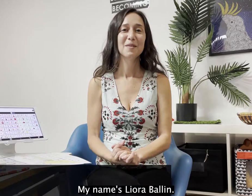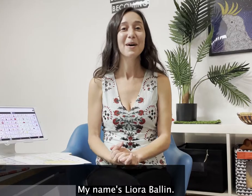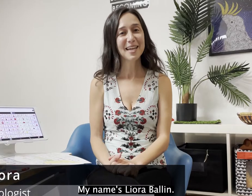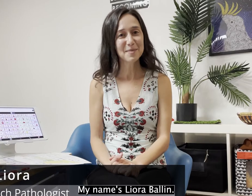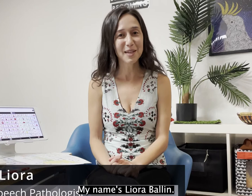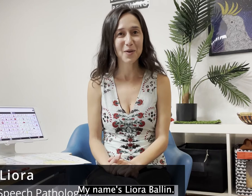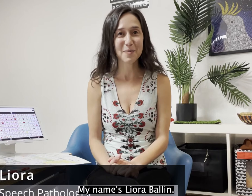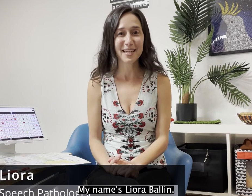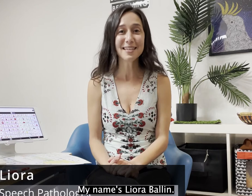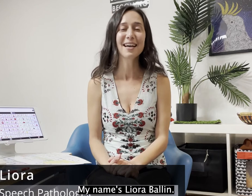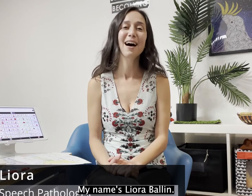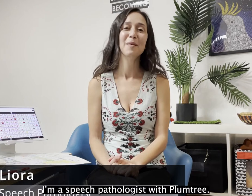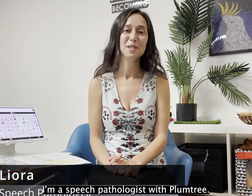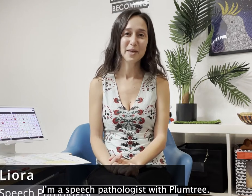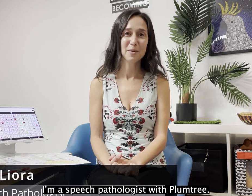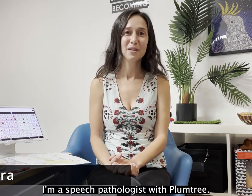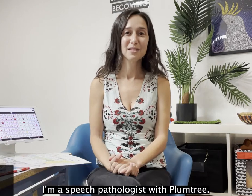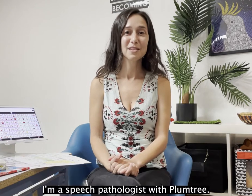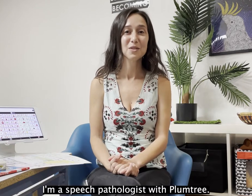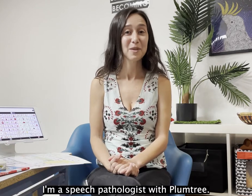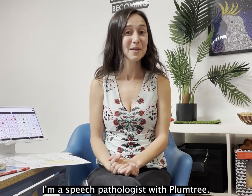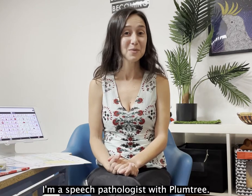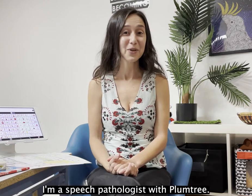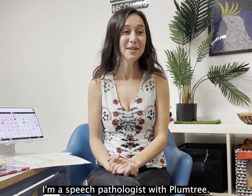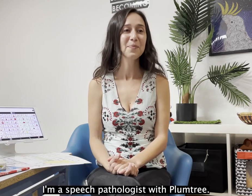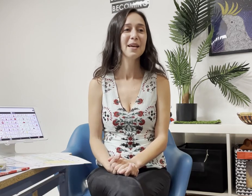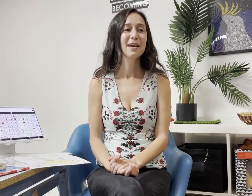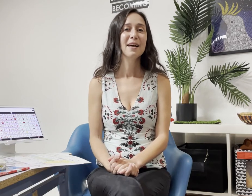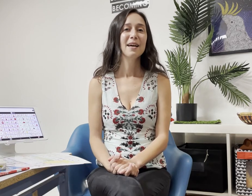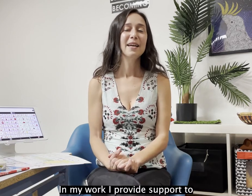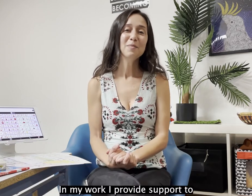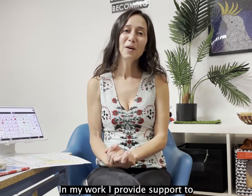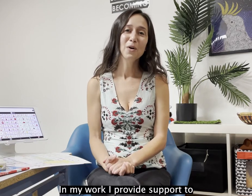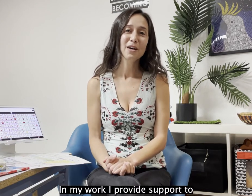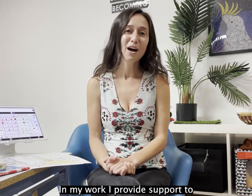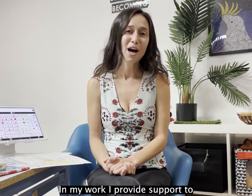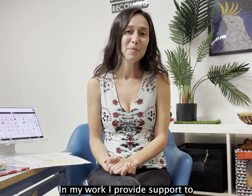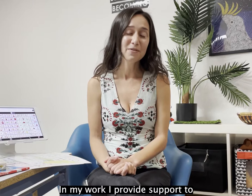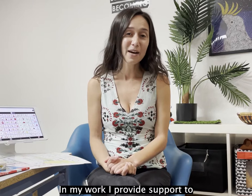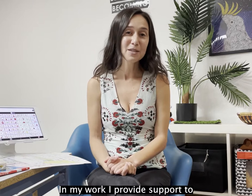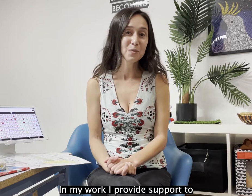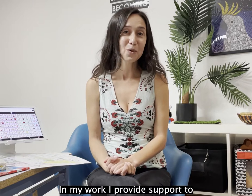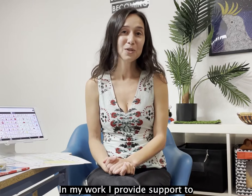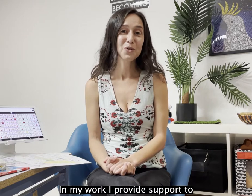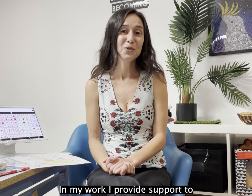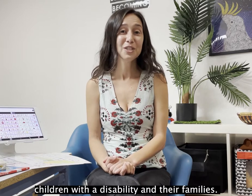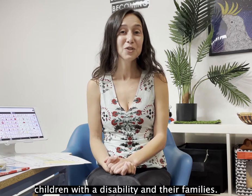My name's Liora Ballin. I'm a speech pathologist with Plumtree. In my work, I provide support to children